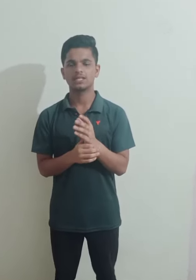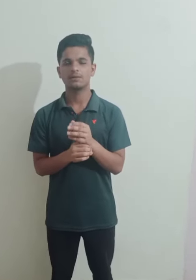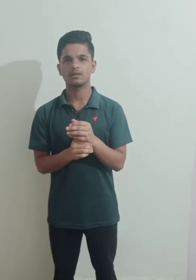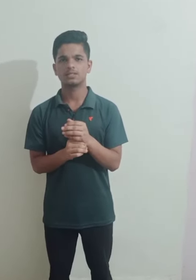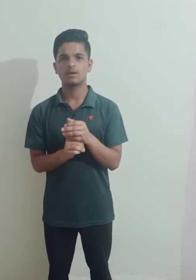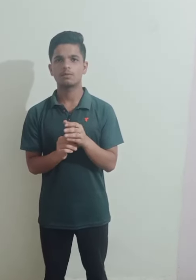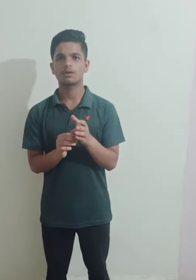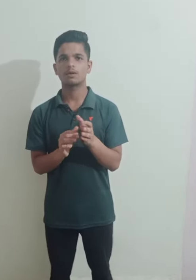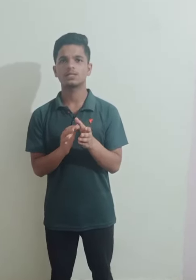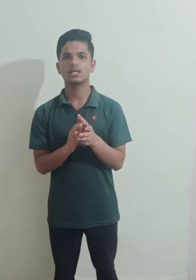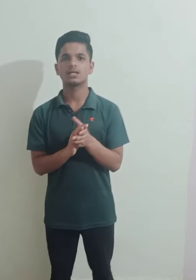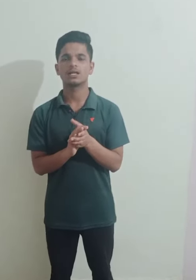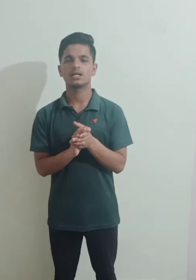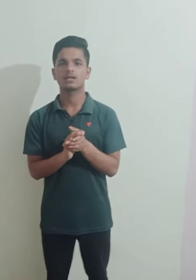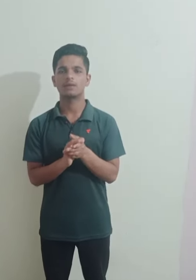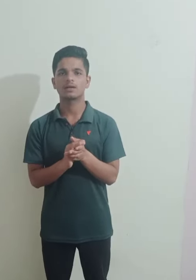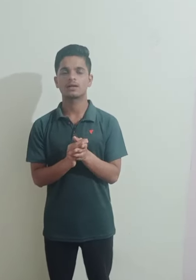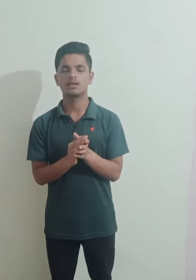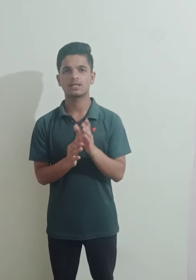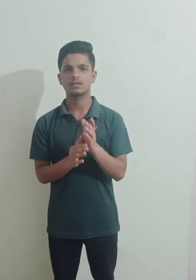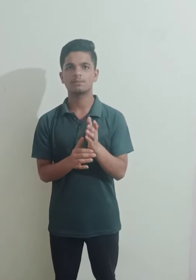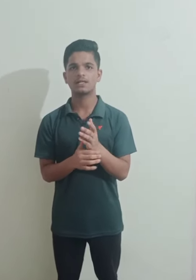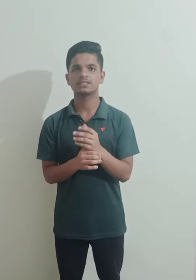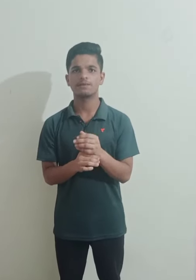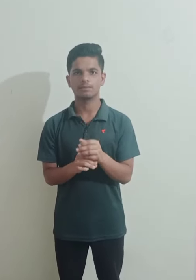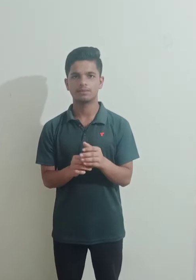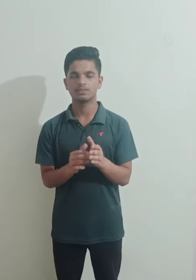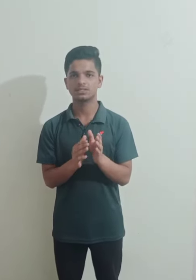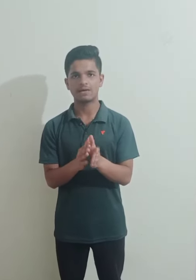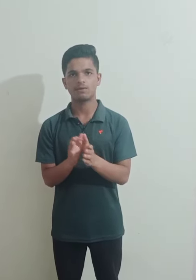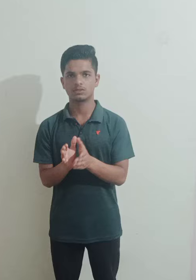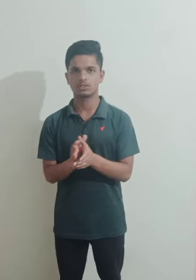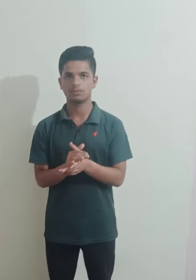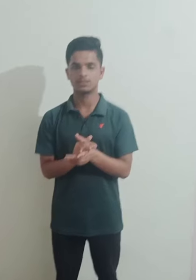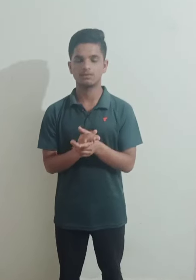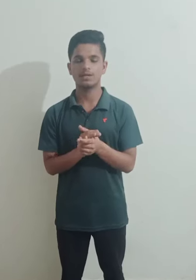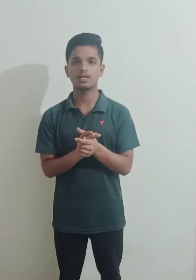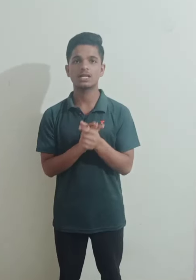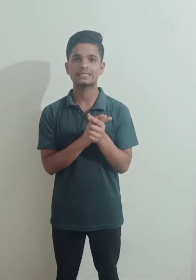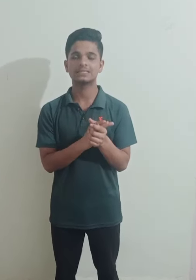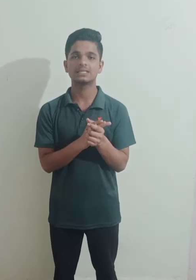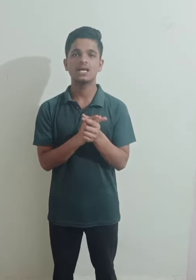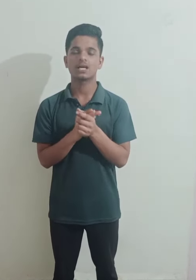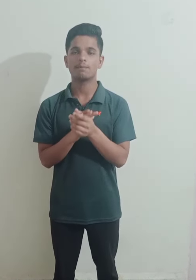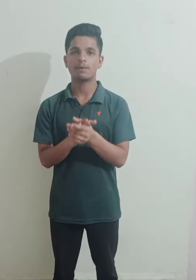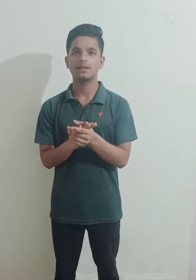Java programs are run by JVM, means Java Virtual Machine. When a class is compiled by a